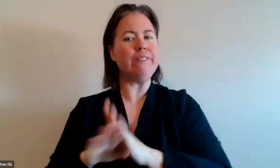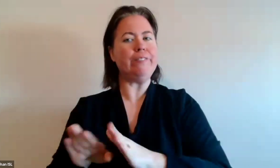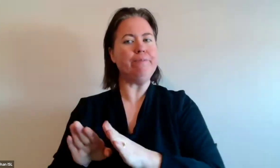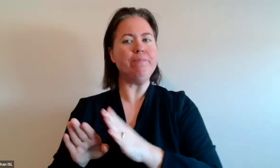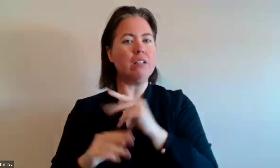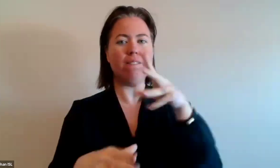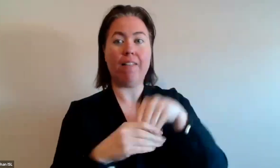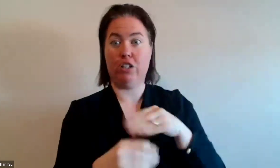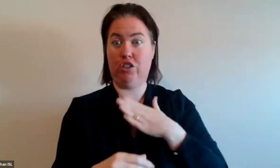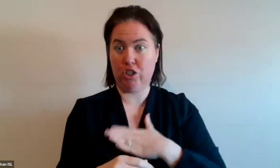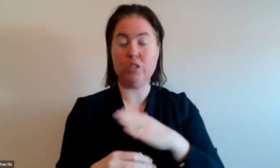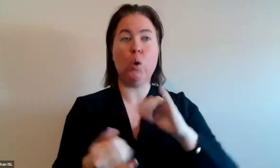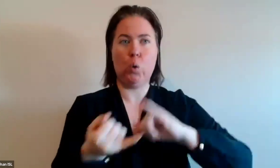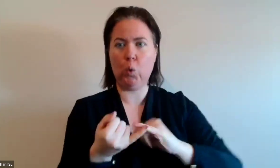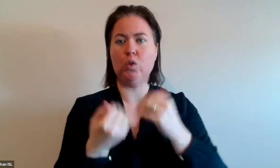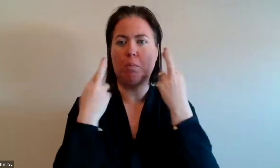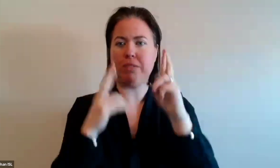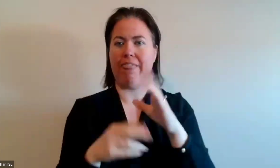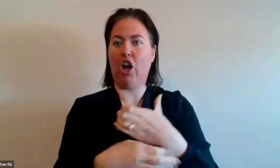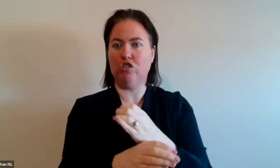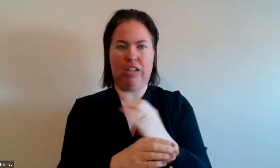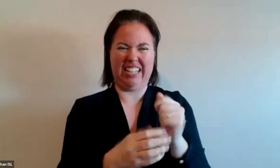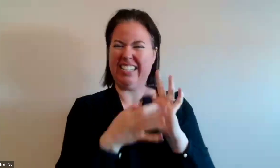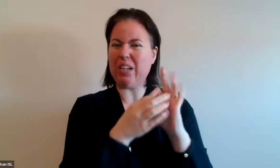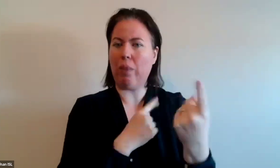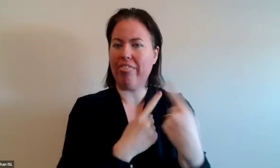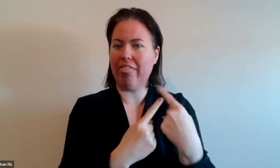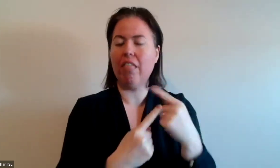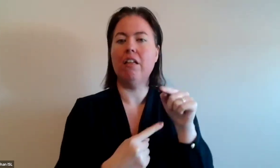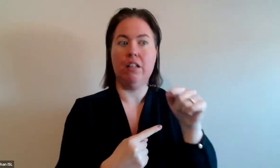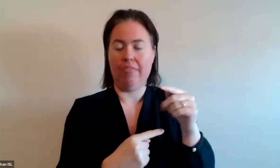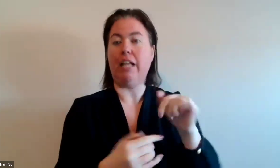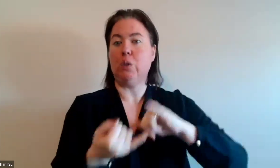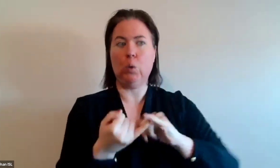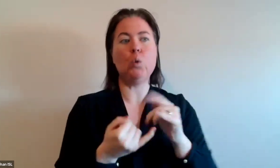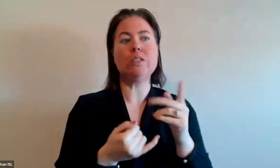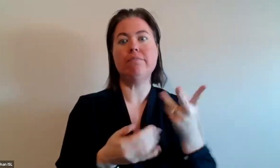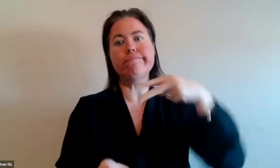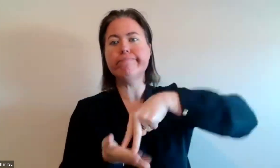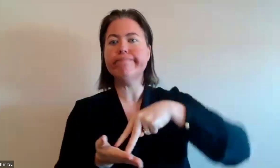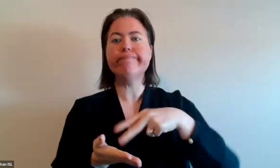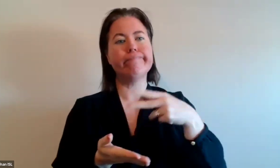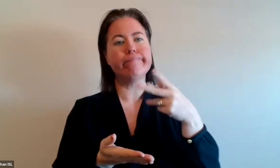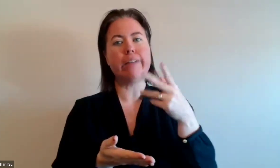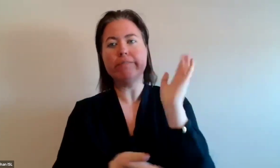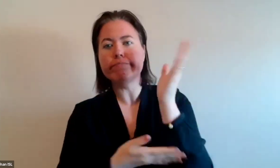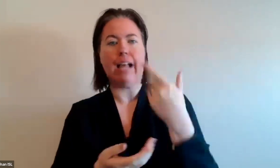is mainly the country rapporteurs who do the speaking in the constructive dialogue,